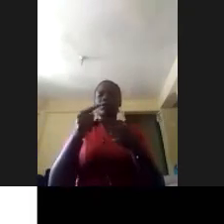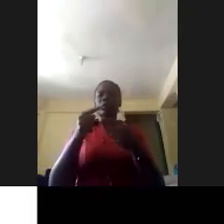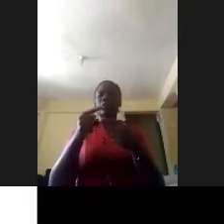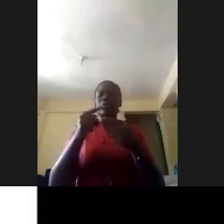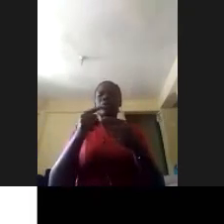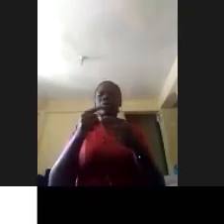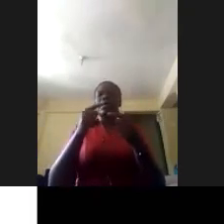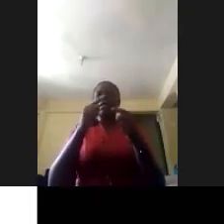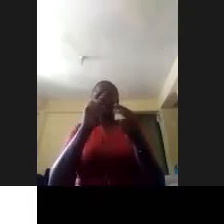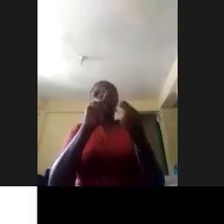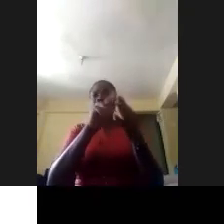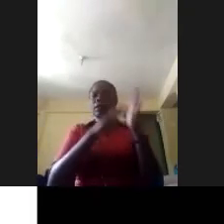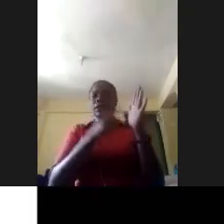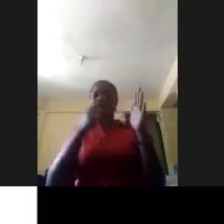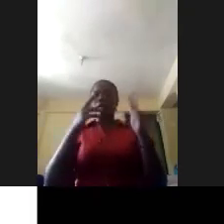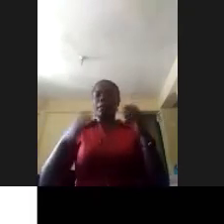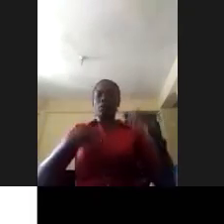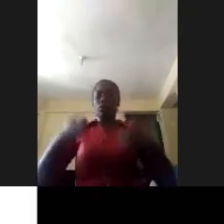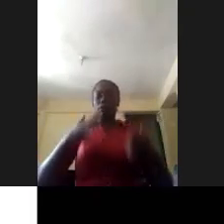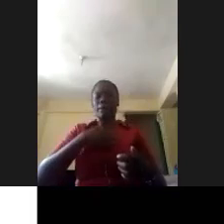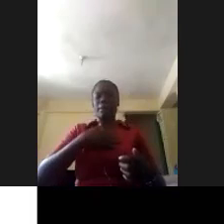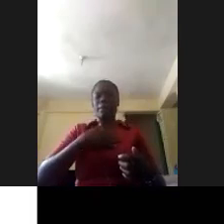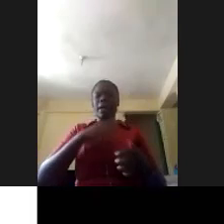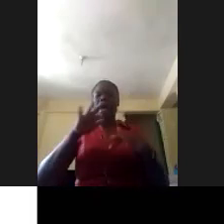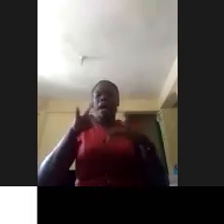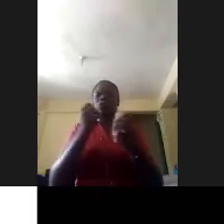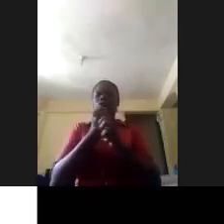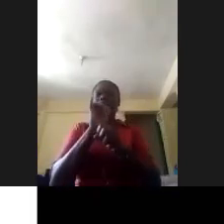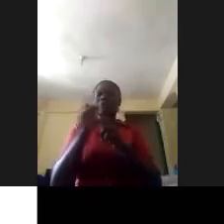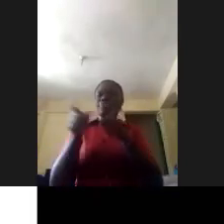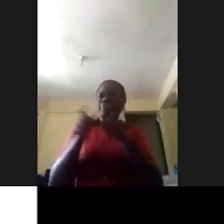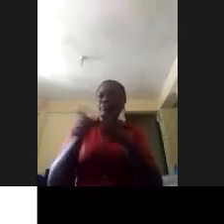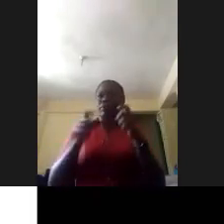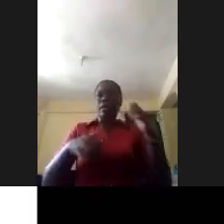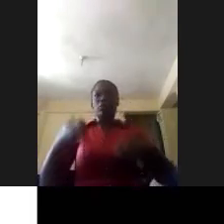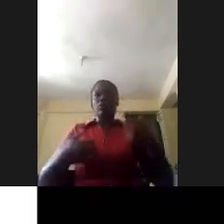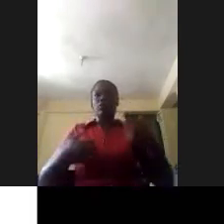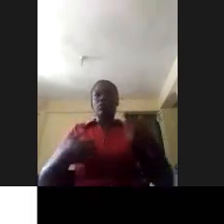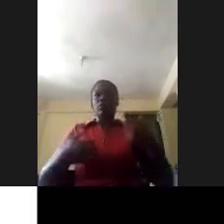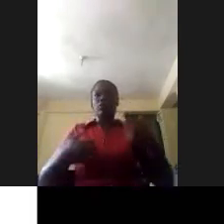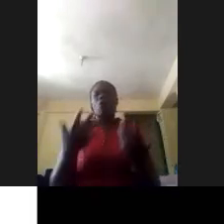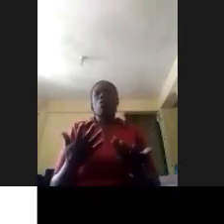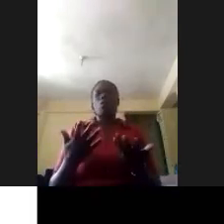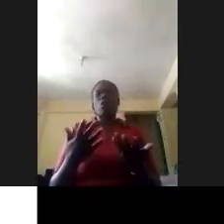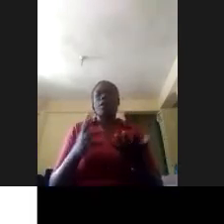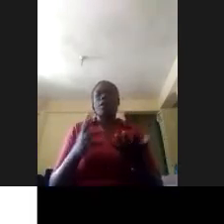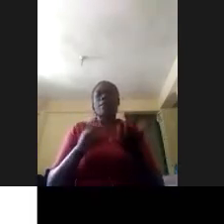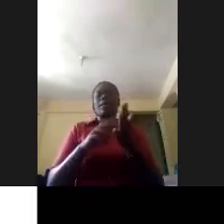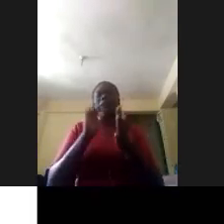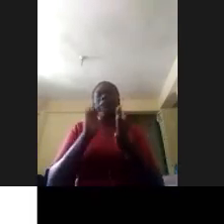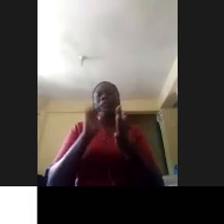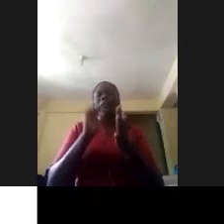and if one knows how to be doing it, with a fair amount of uh, judgment and decision